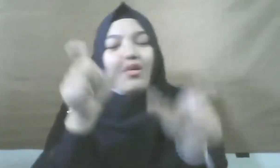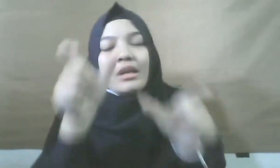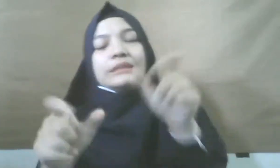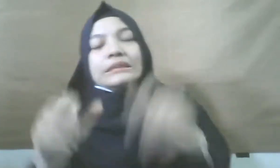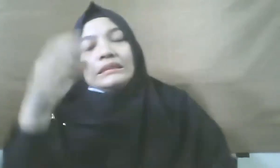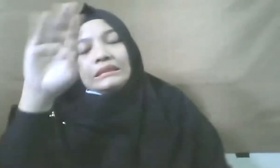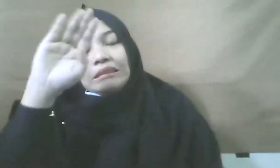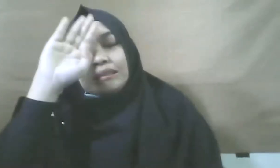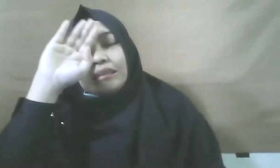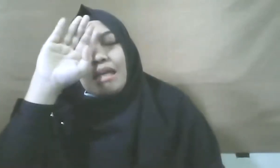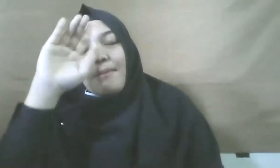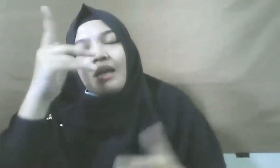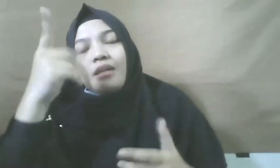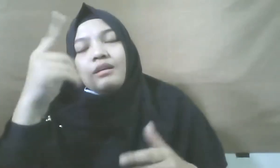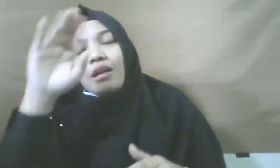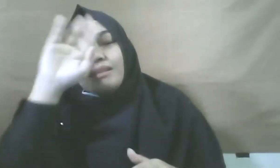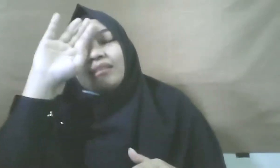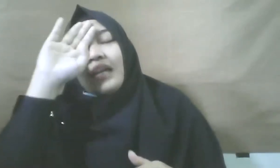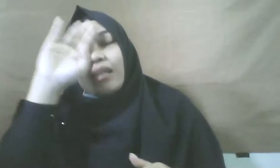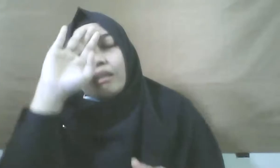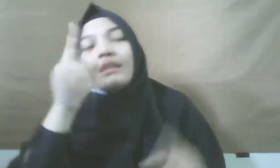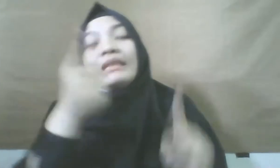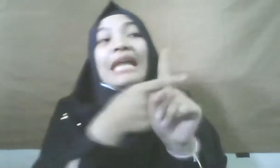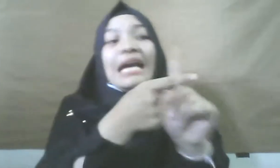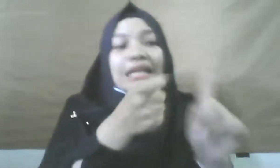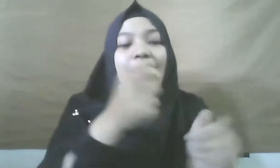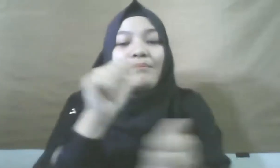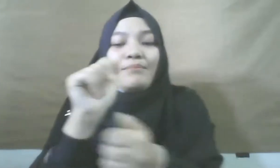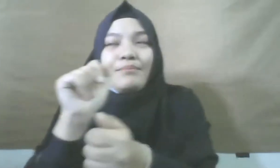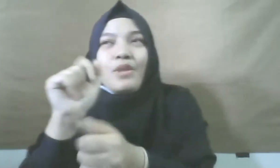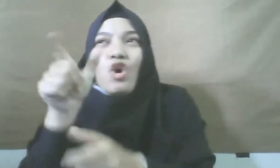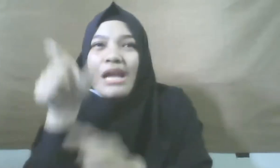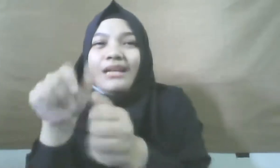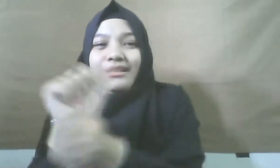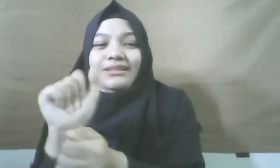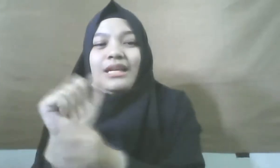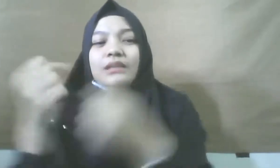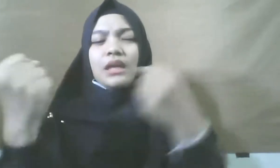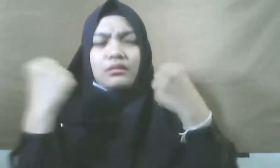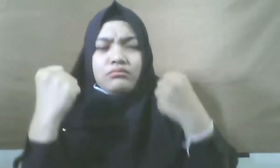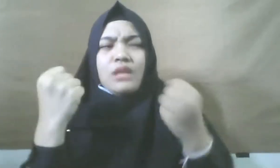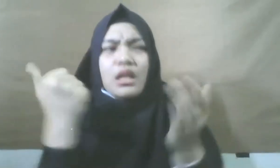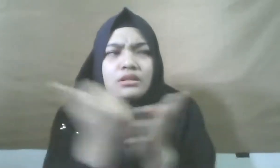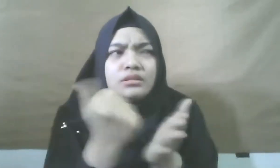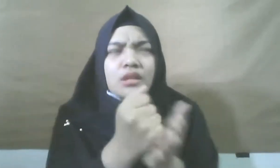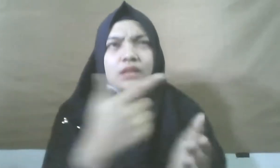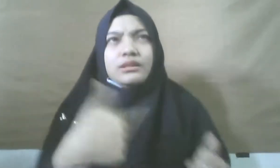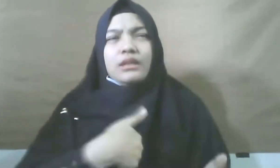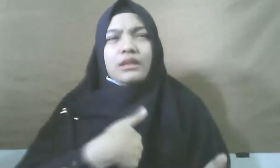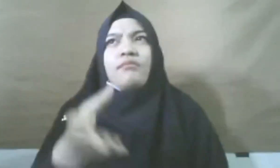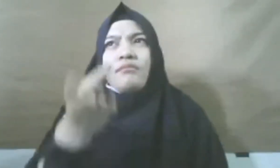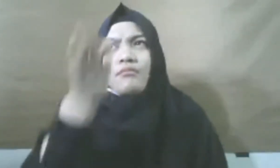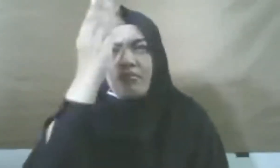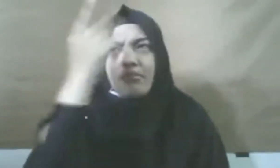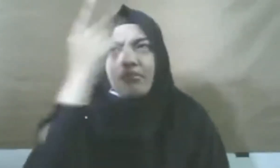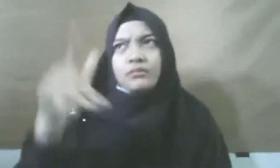something you're not covered. The transmissions still happen among the health workers. Thank